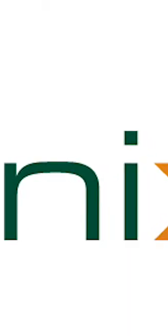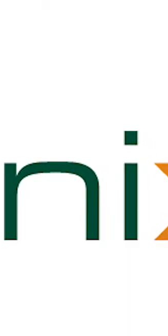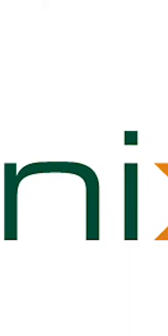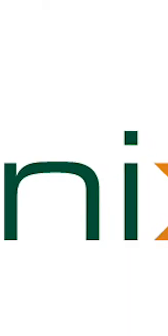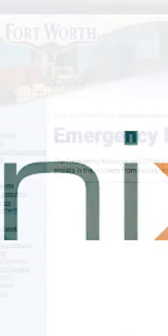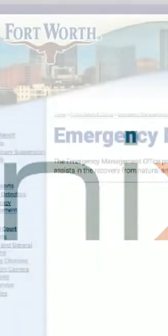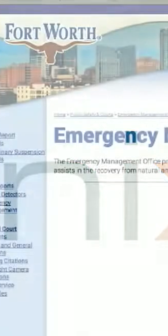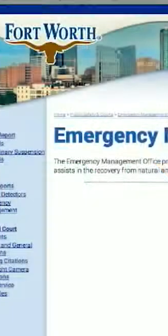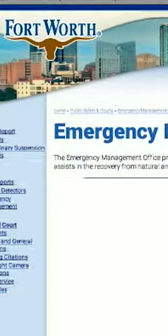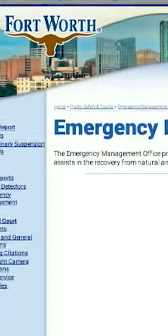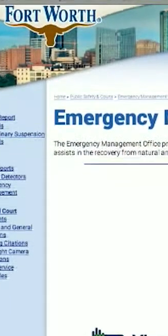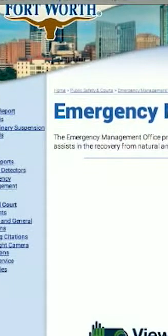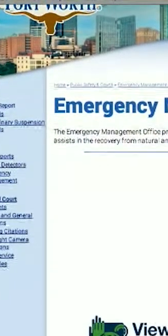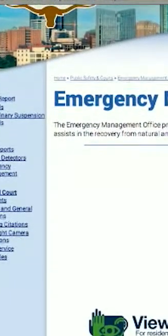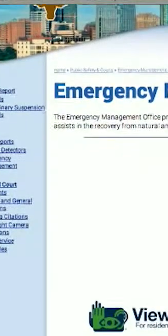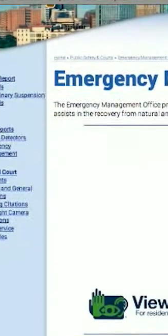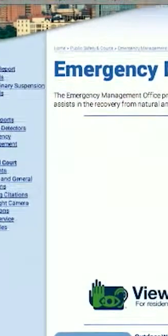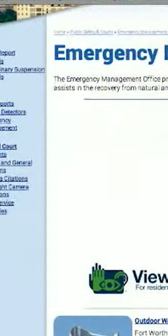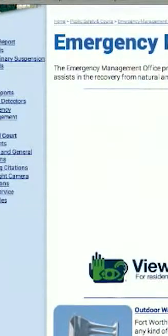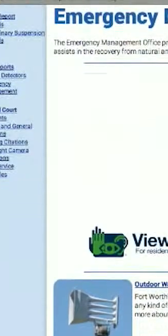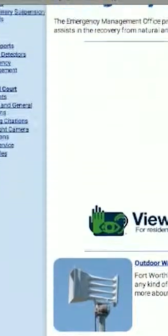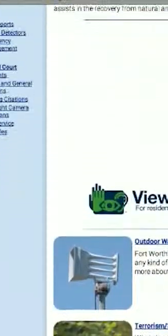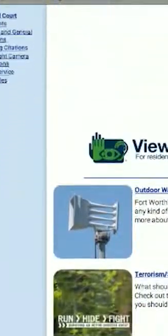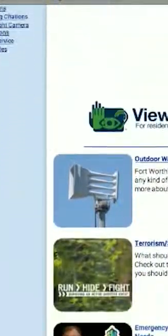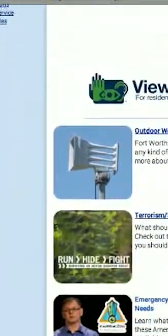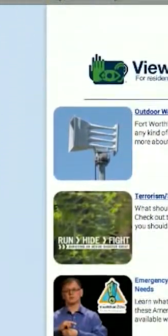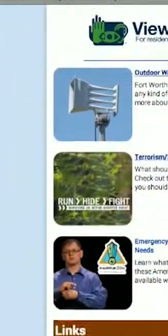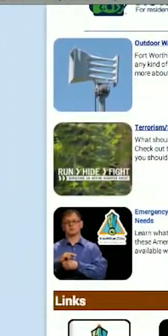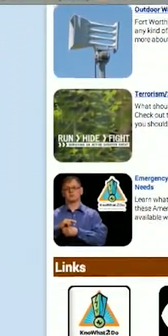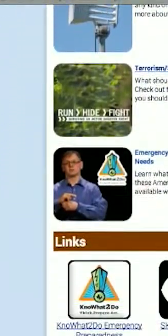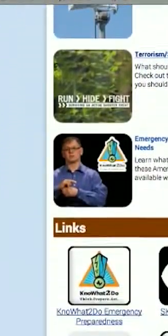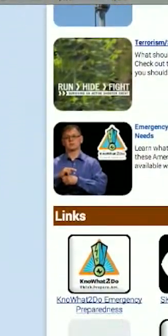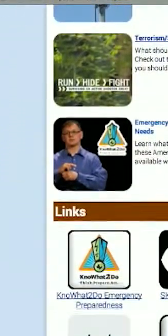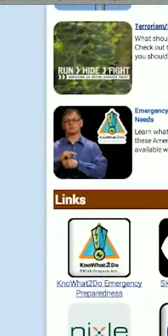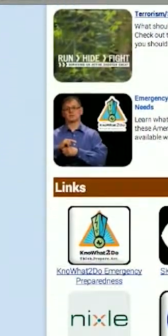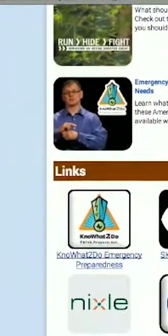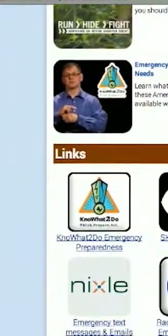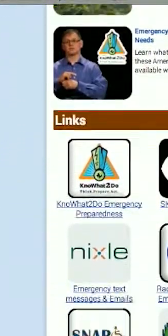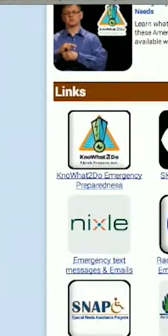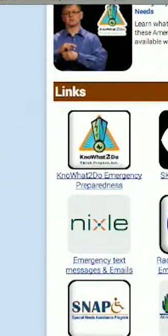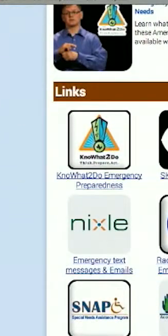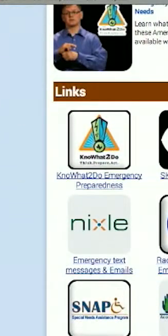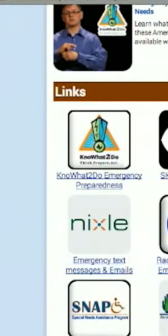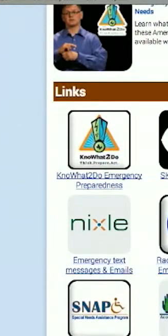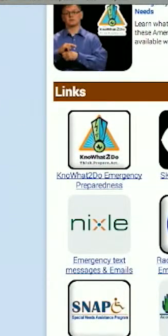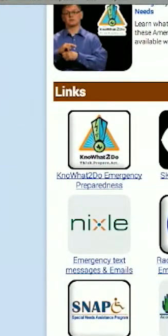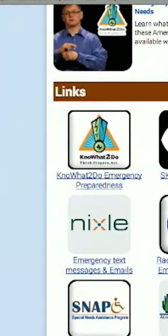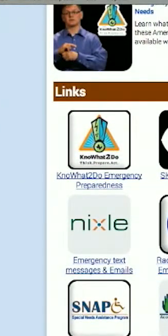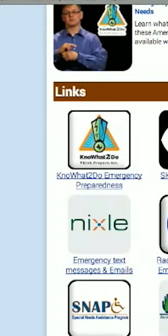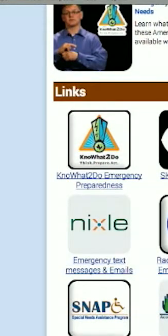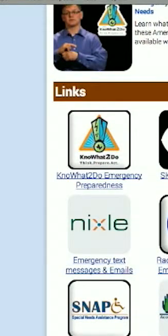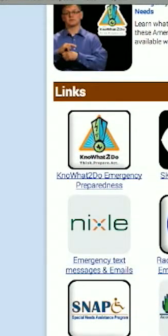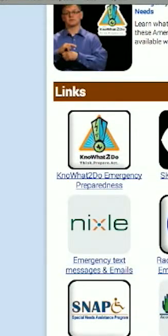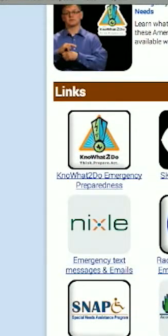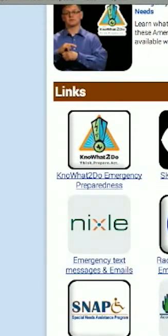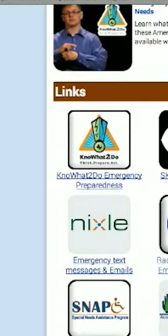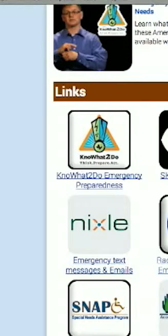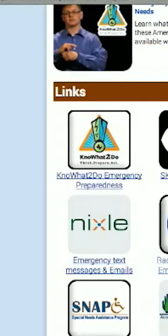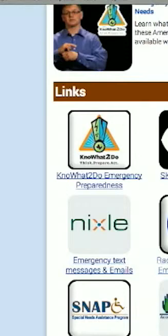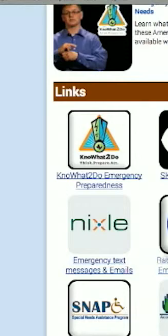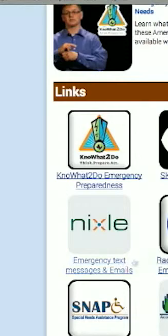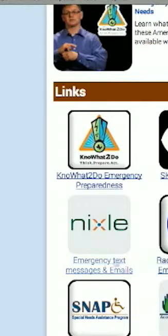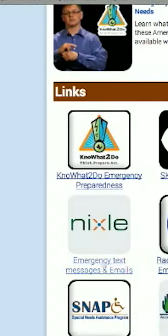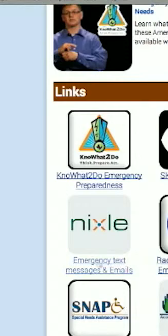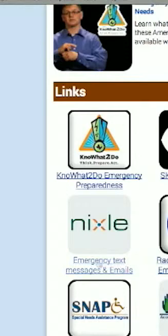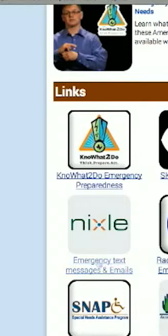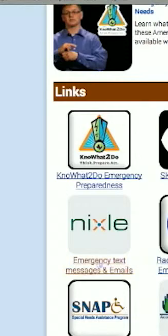Emergency Management. As soon as we set off the warning sirens, we turn around and send out that same warning in an